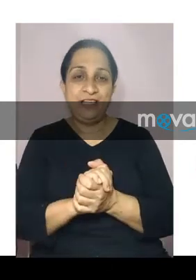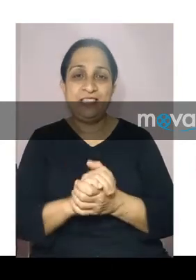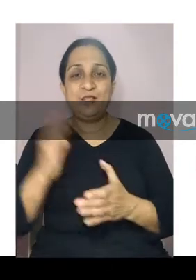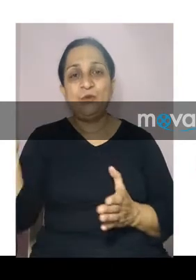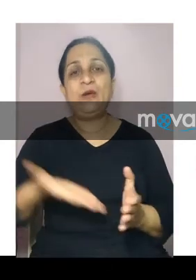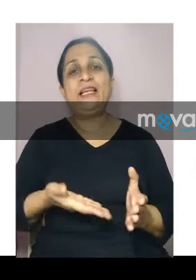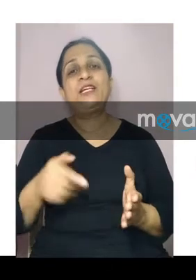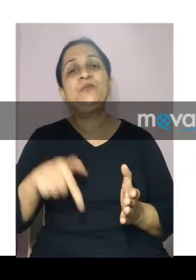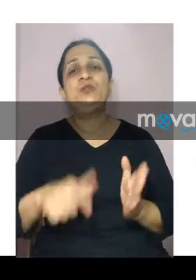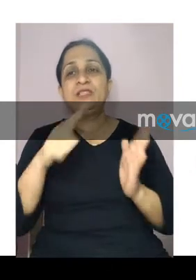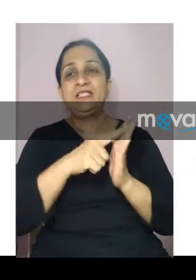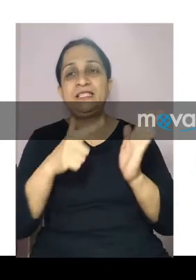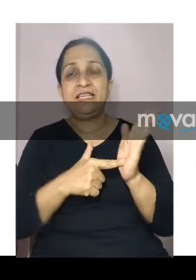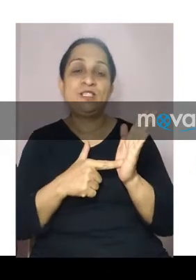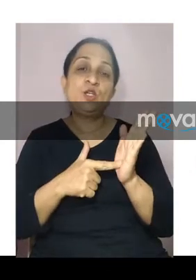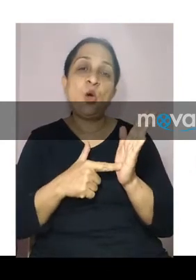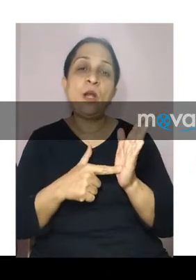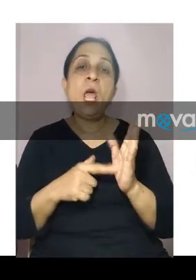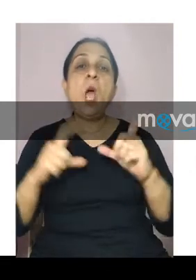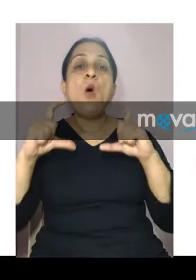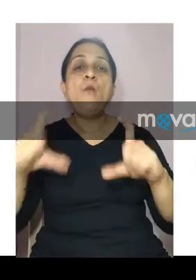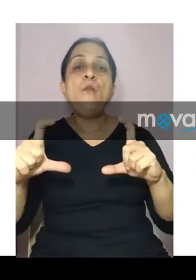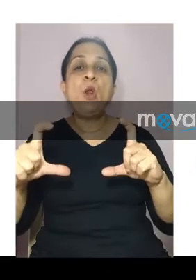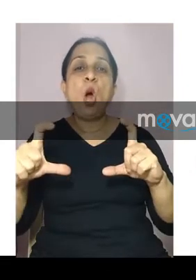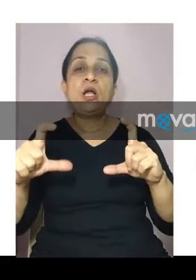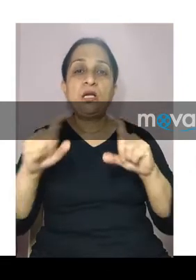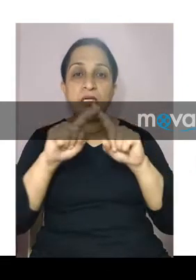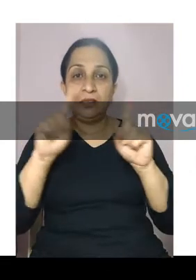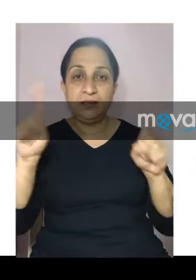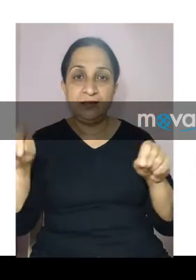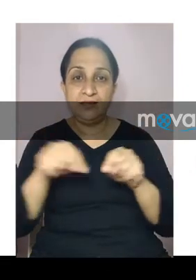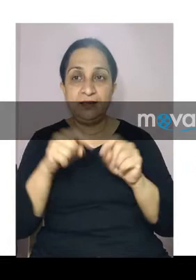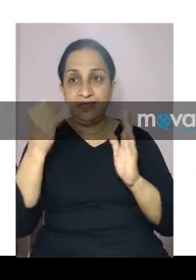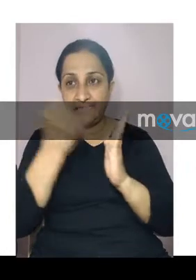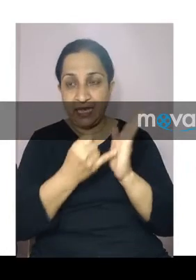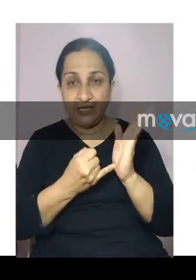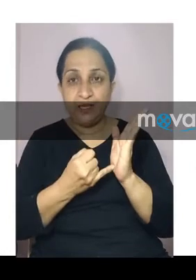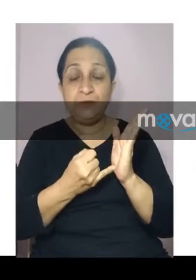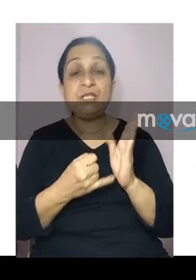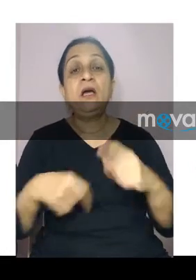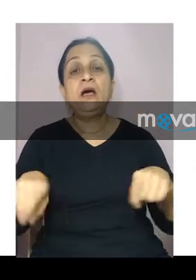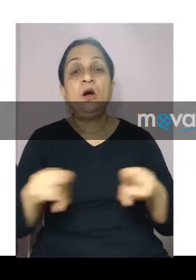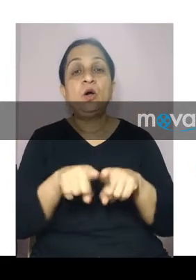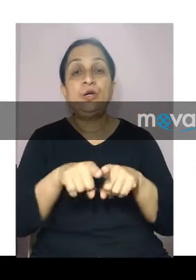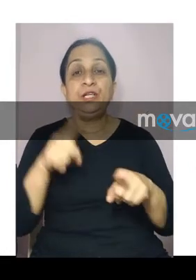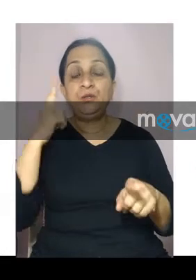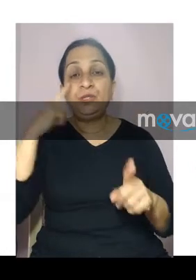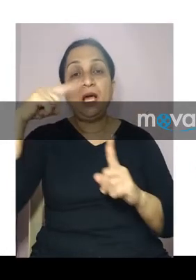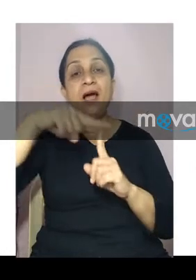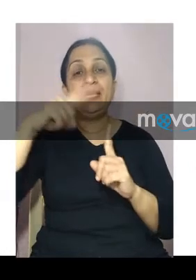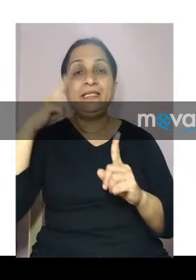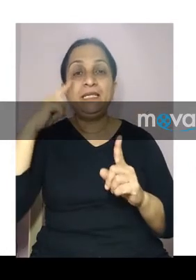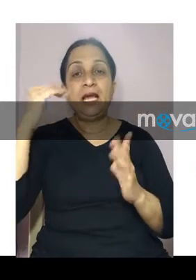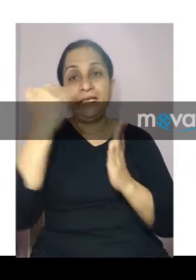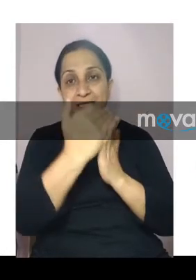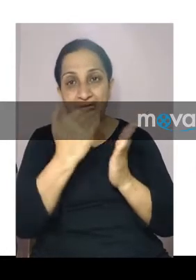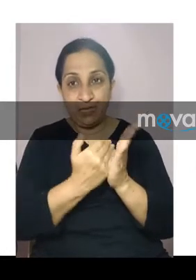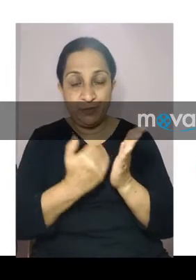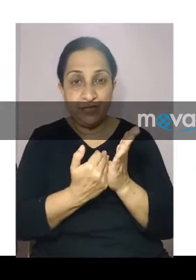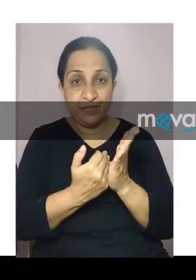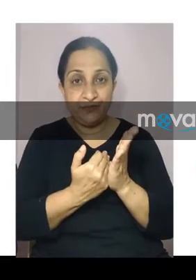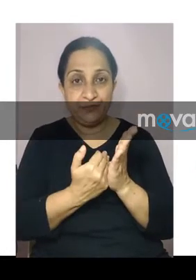Hello friends, welcome to this lesson on block diagrams according to the